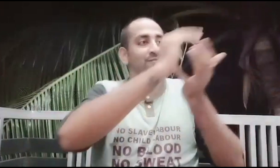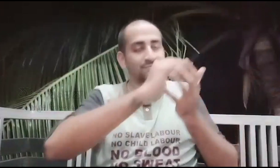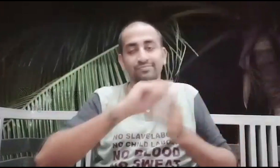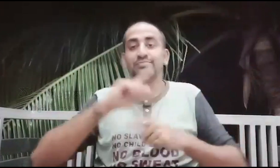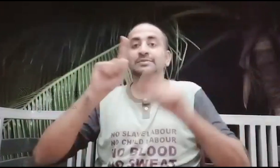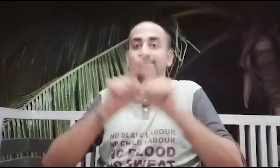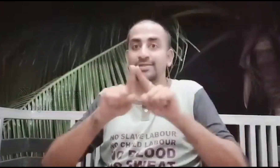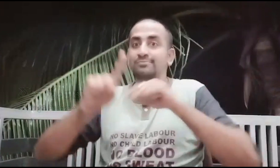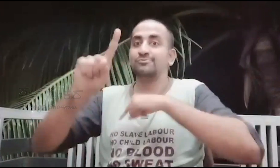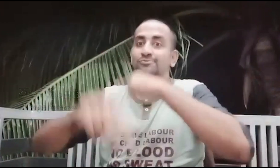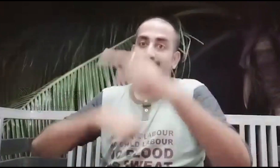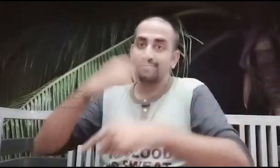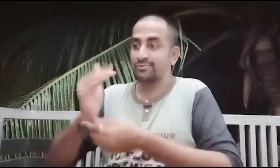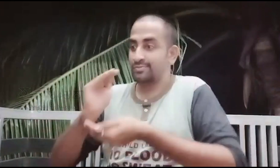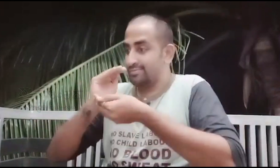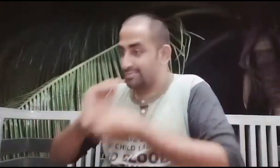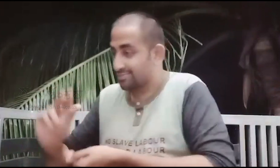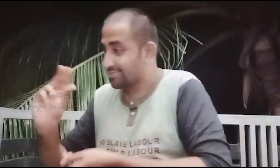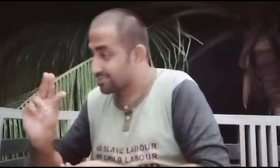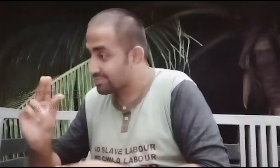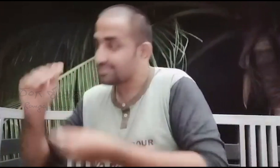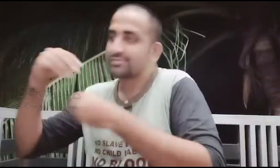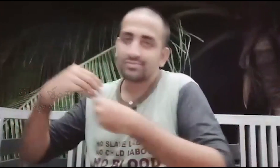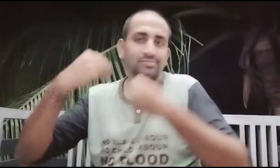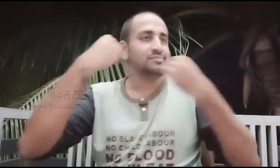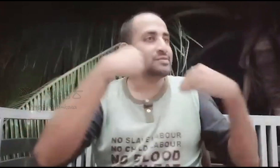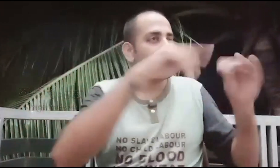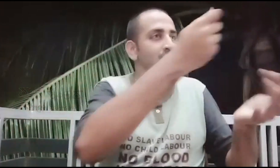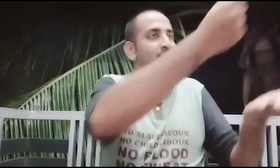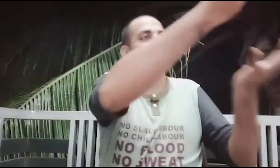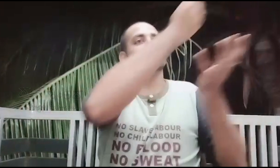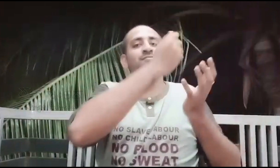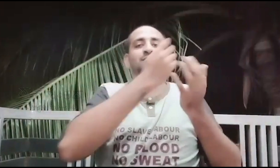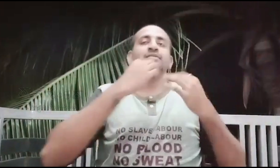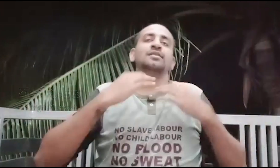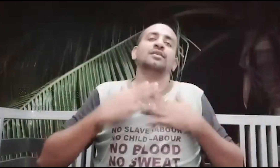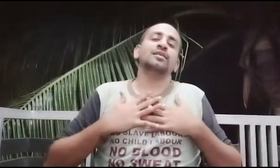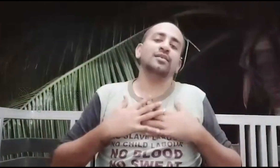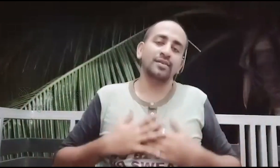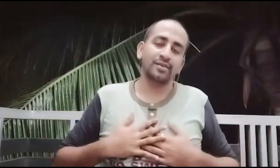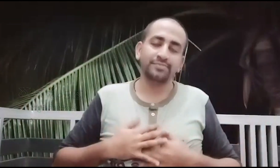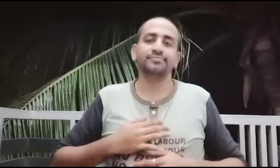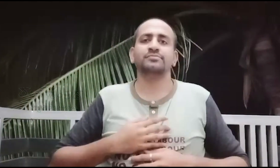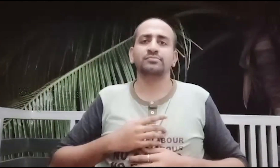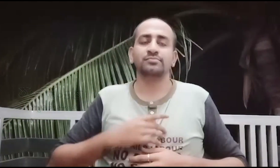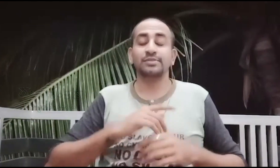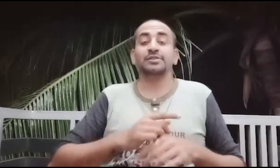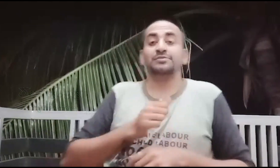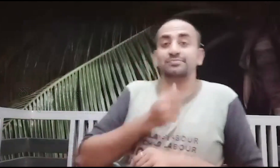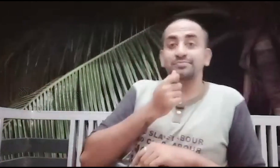Brings all the things he needs, and he does this again. He sees the golden egg. He's so happy. He gives away the money. He's so